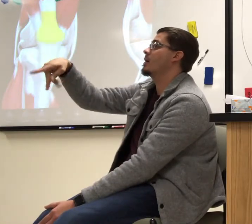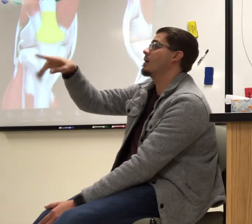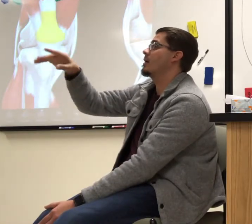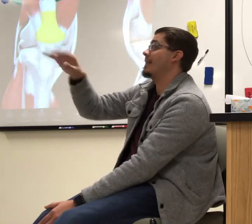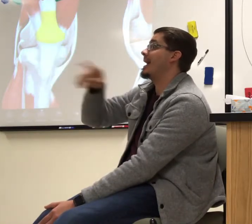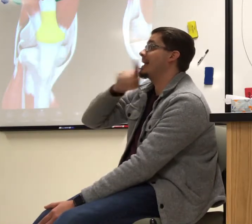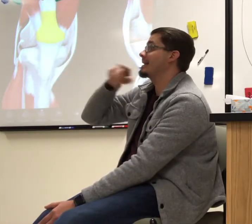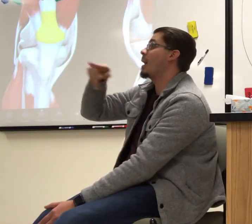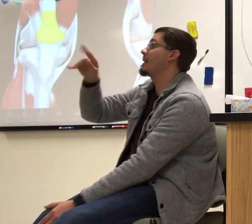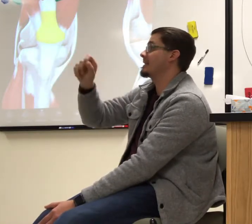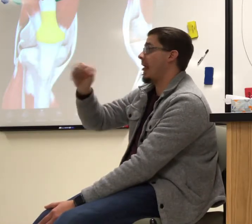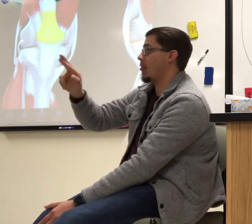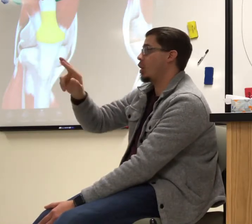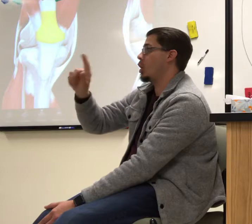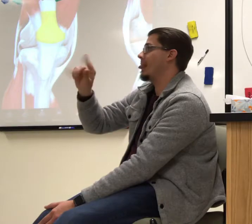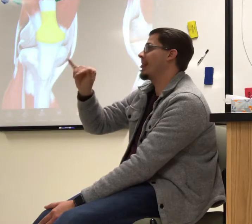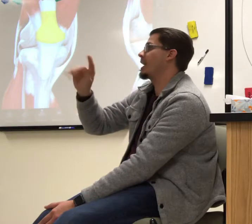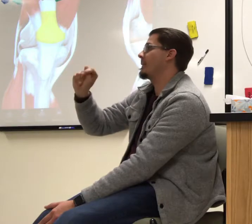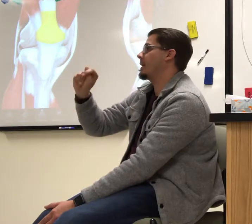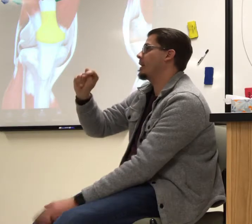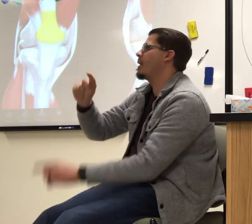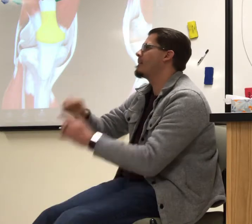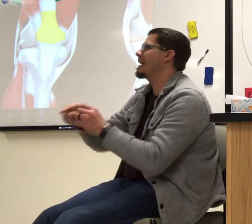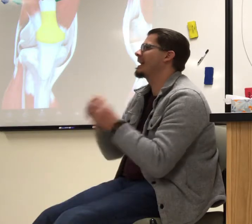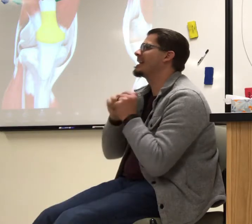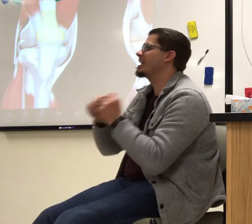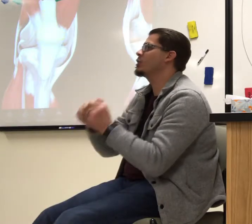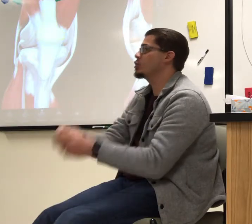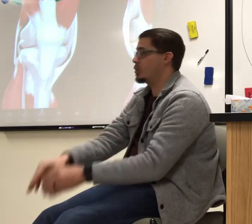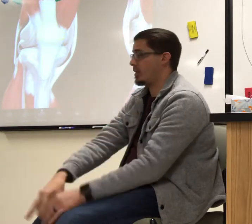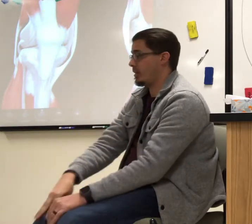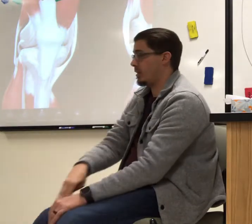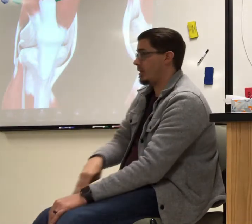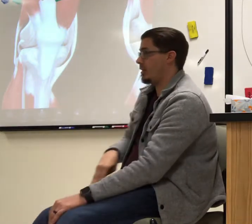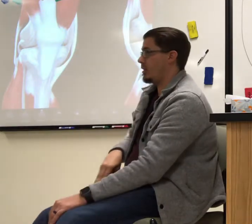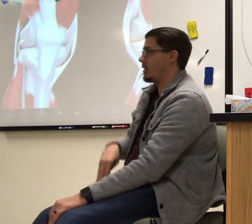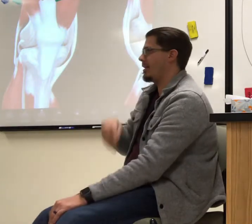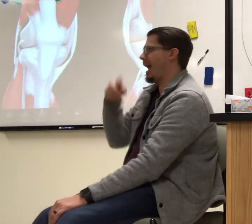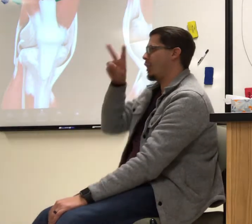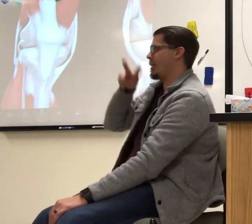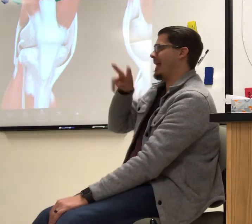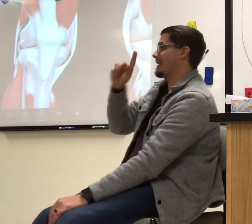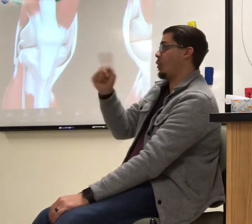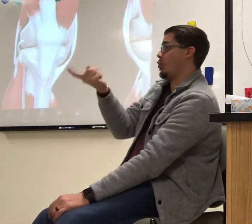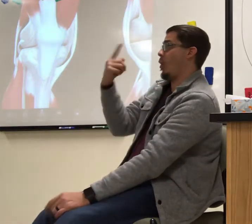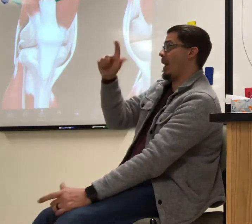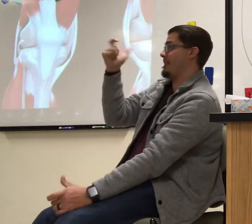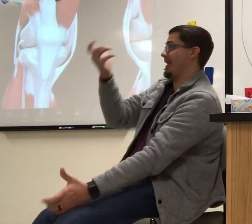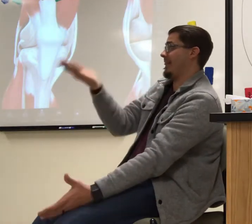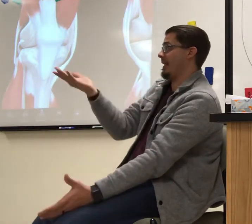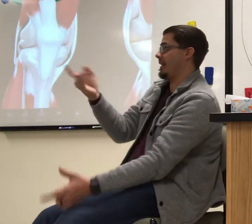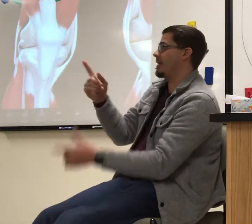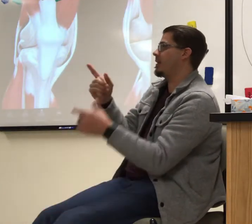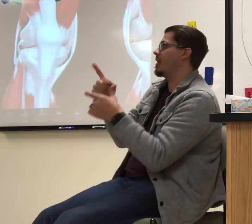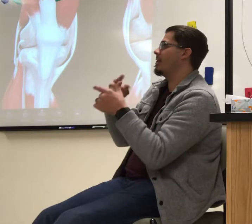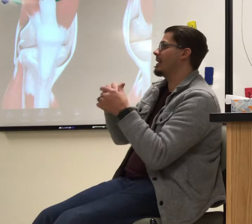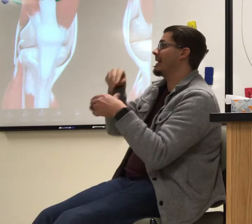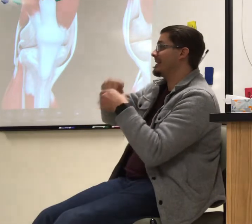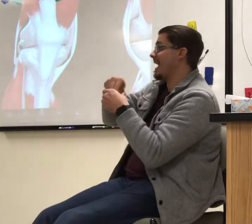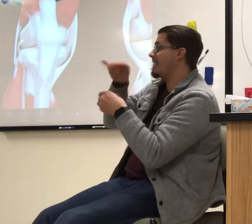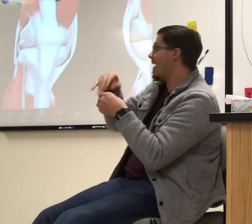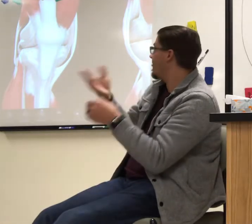with quadriceps tendon? So it's basically, I look at that and it's like one big thing. And inside that thing is the